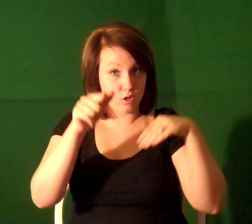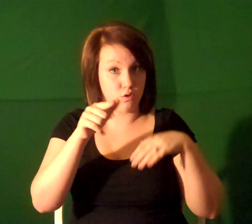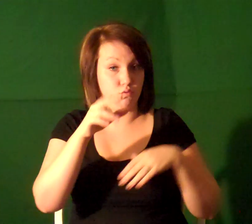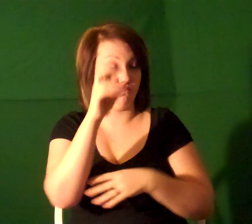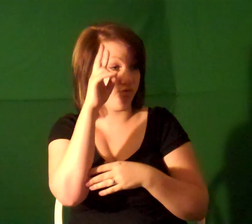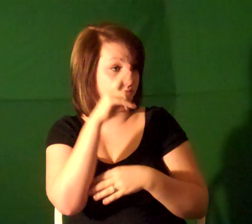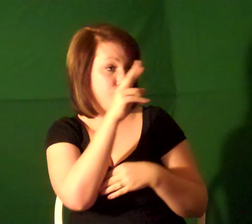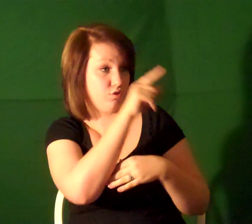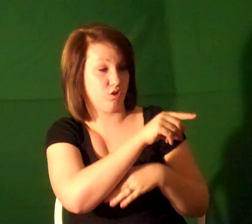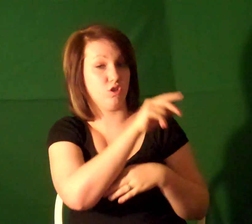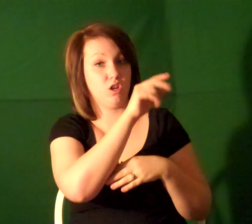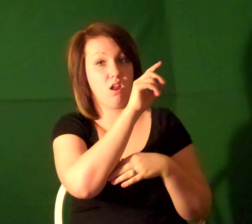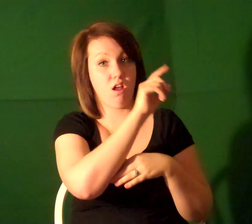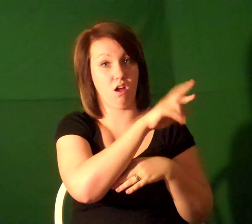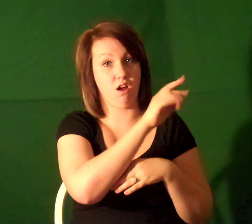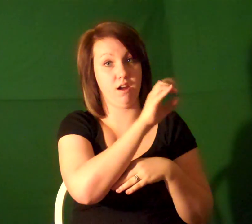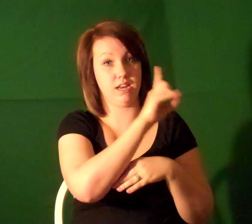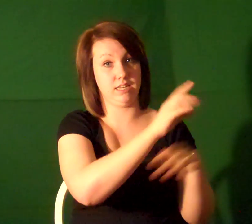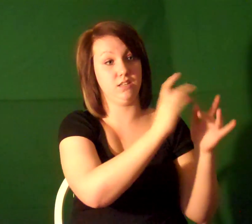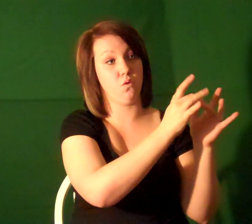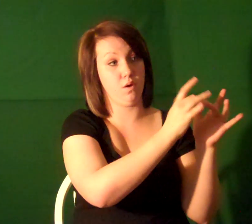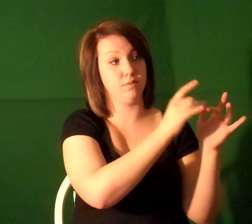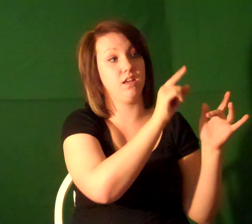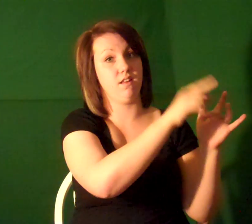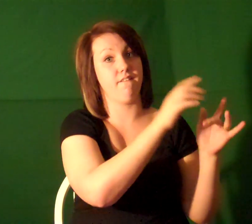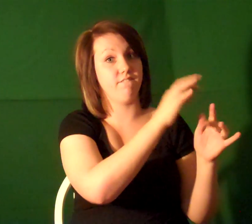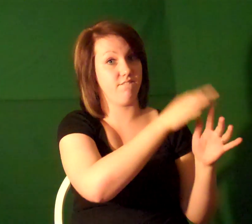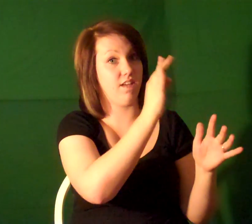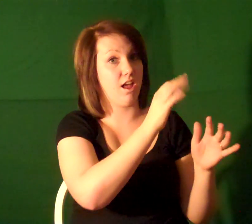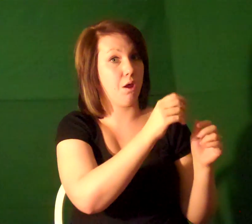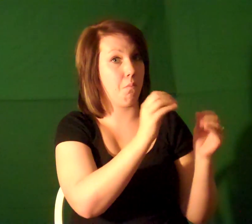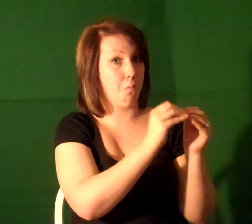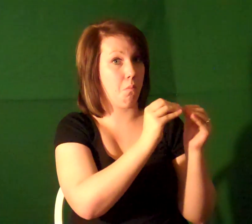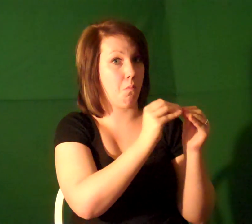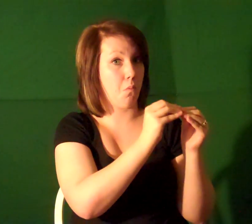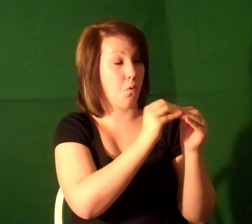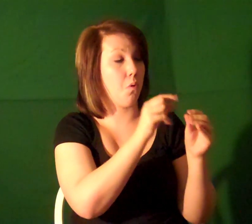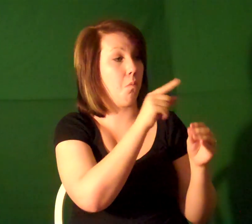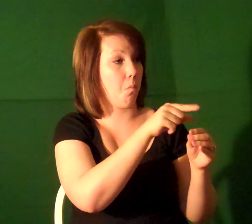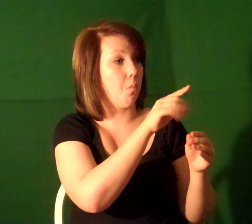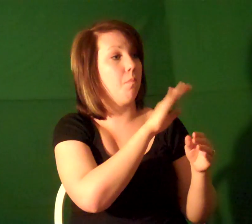find out more specific details related to that, and I'll be chatting with you again very soon.